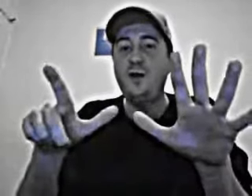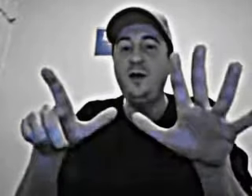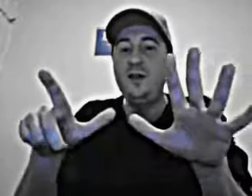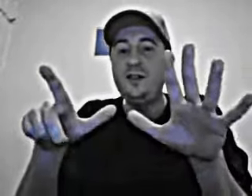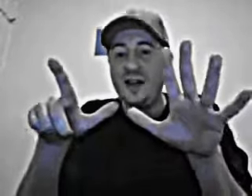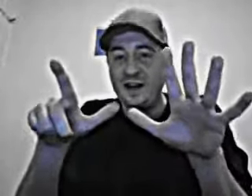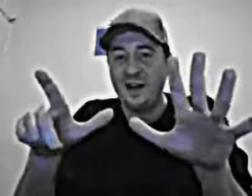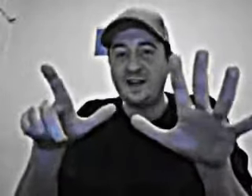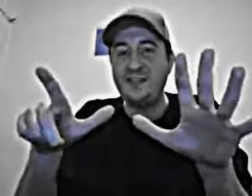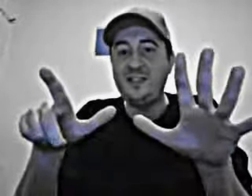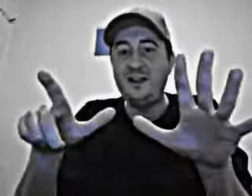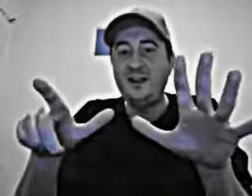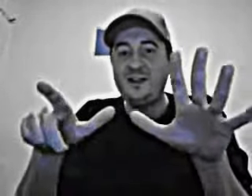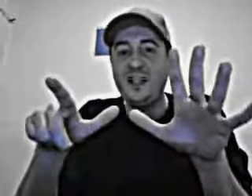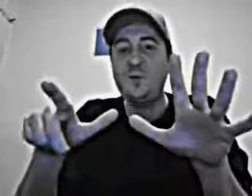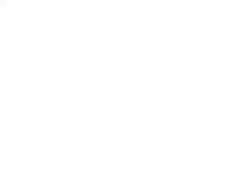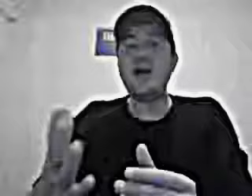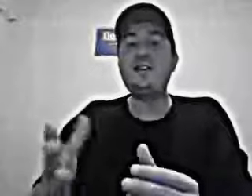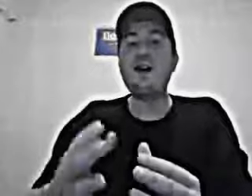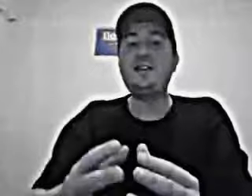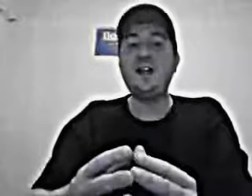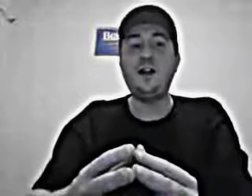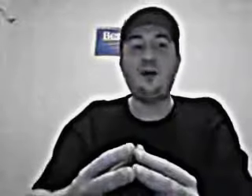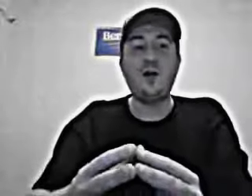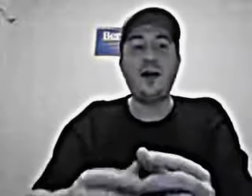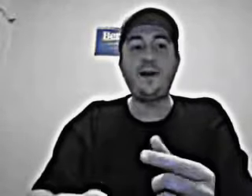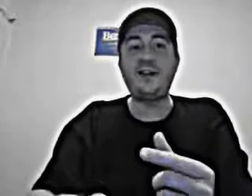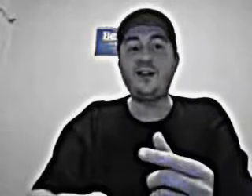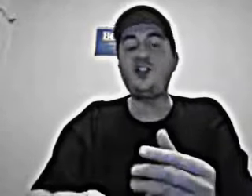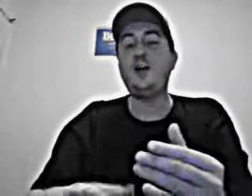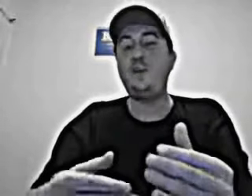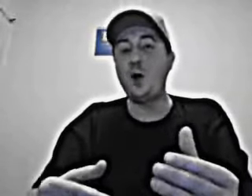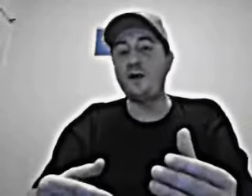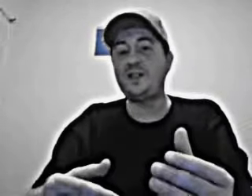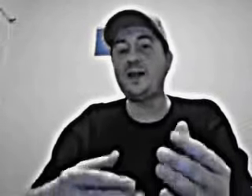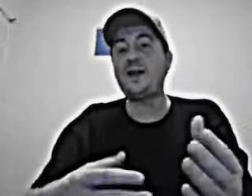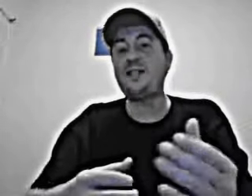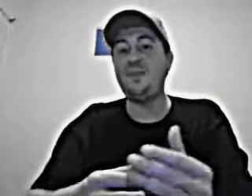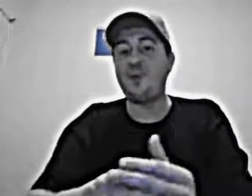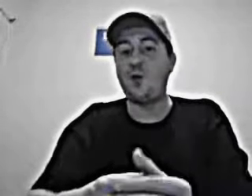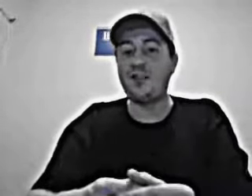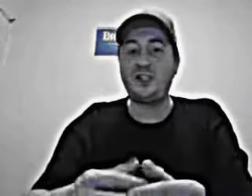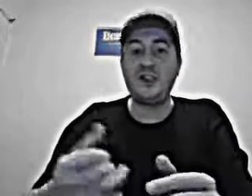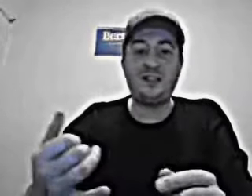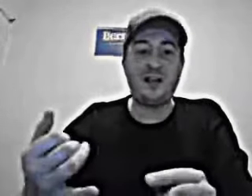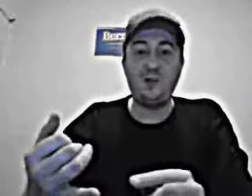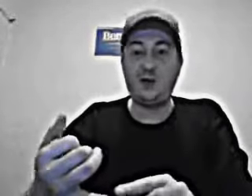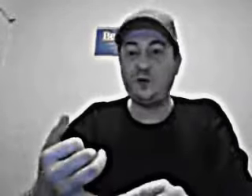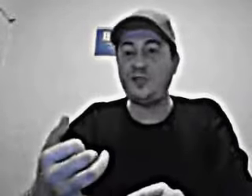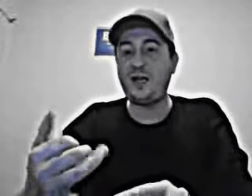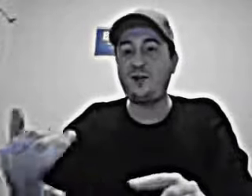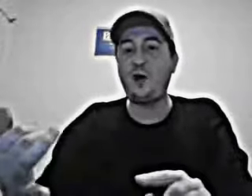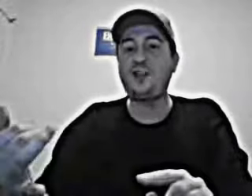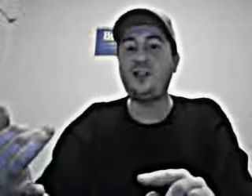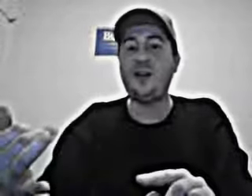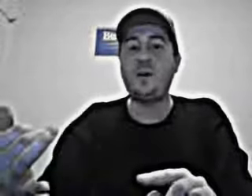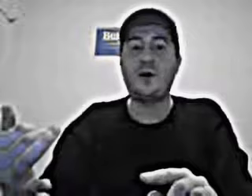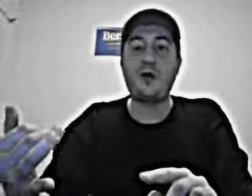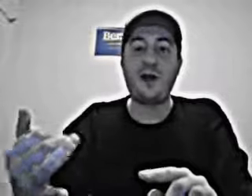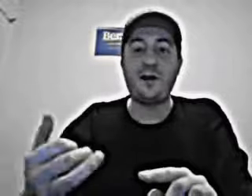say yes let's keep arming out that i'll throw out is that jared polis that asked him this question he said he worked with tulsi gabbard on a lot